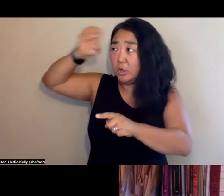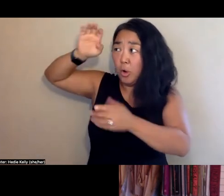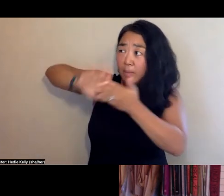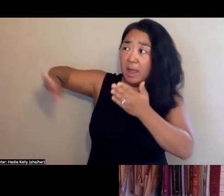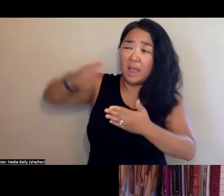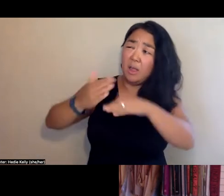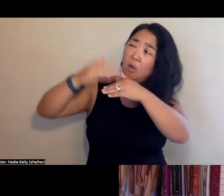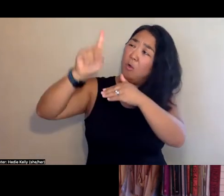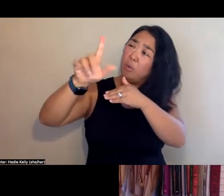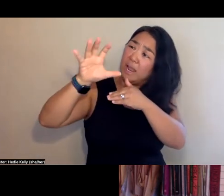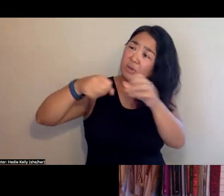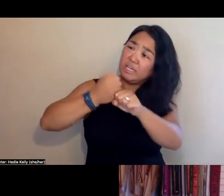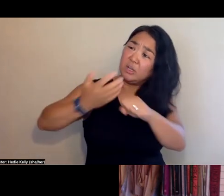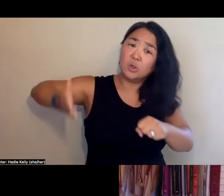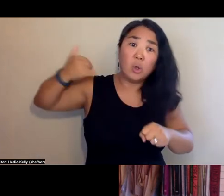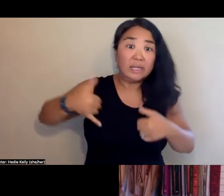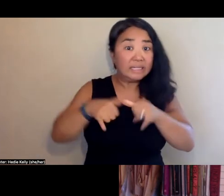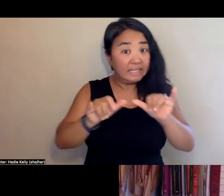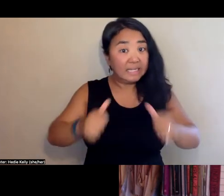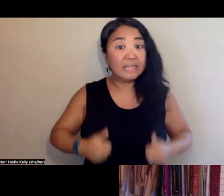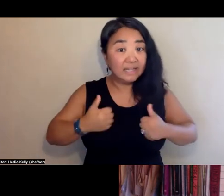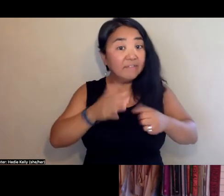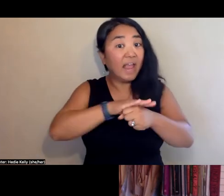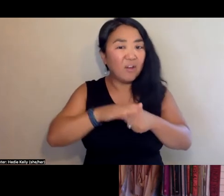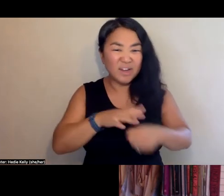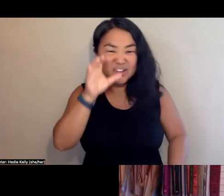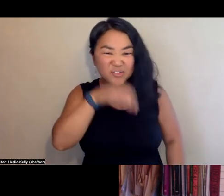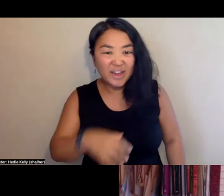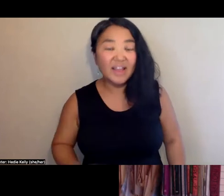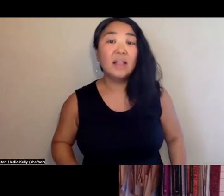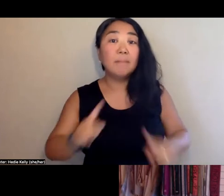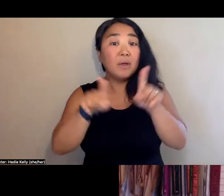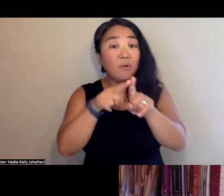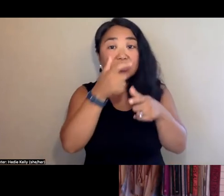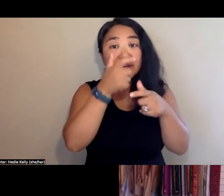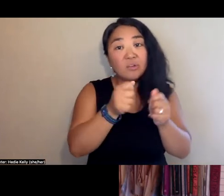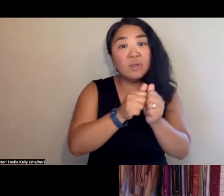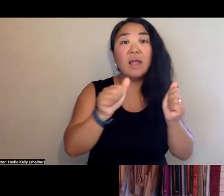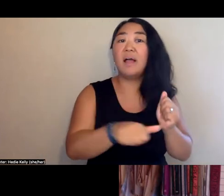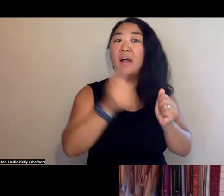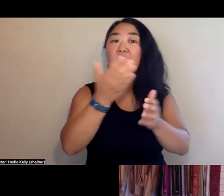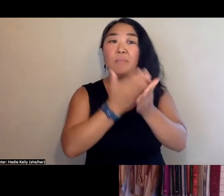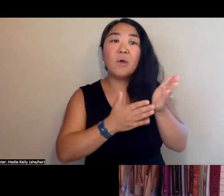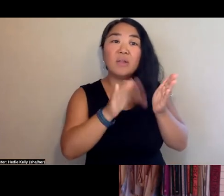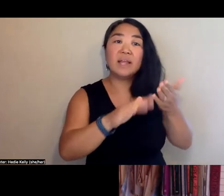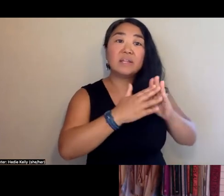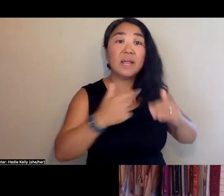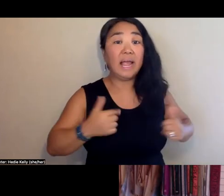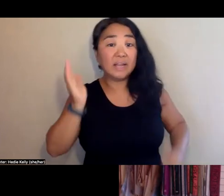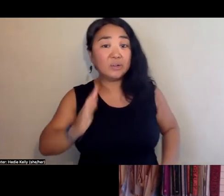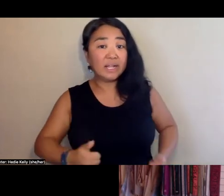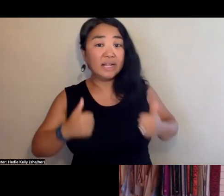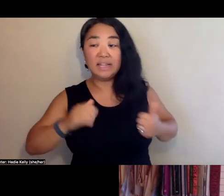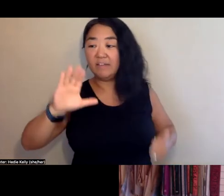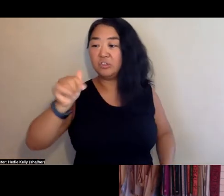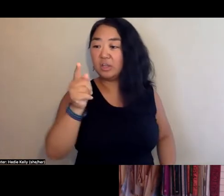who still live in the area, strangely enough. But I also have an interest in other parts of the city. I lived on Cheltenham Avenue. I grew up